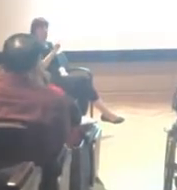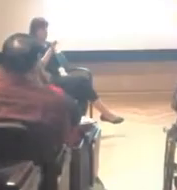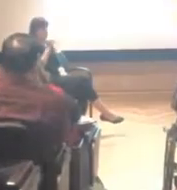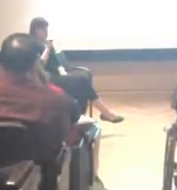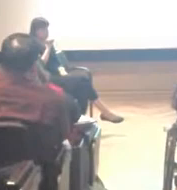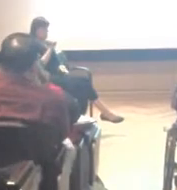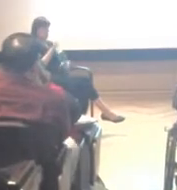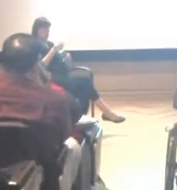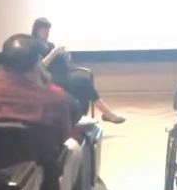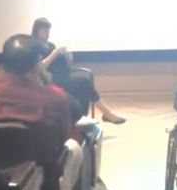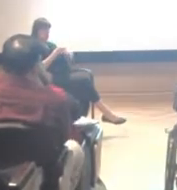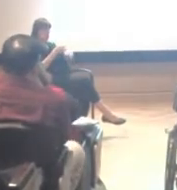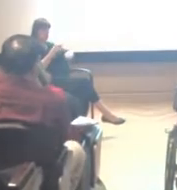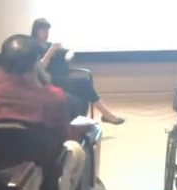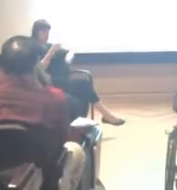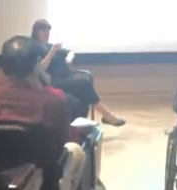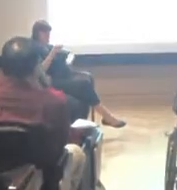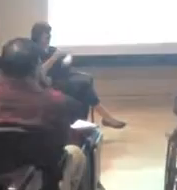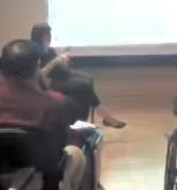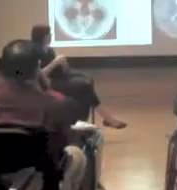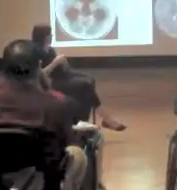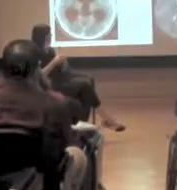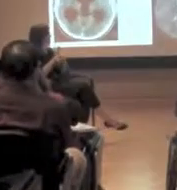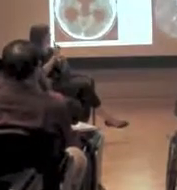really stretched out.